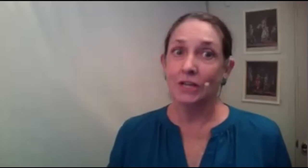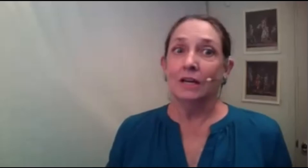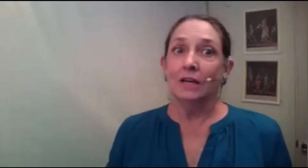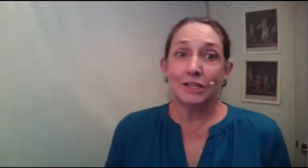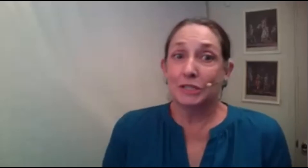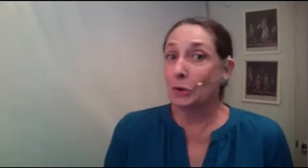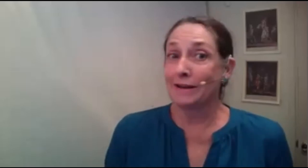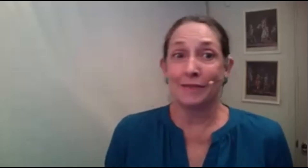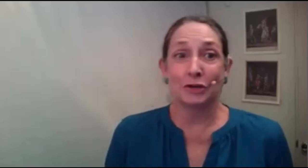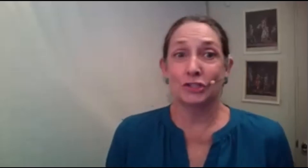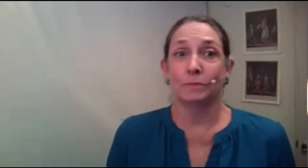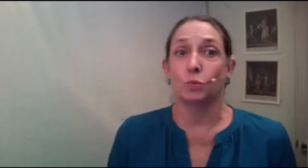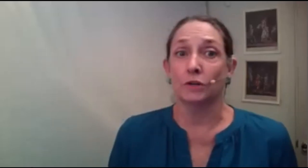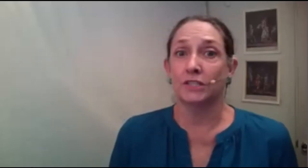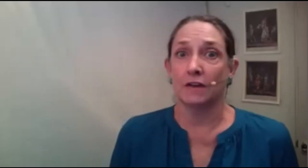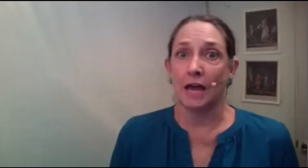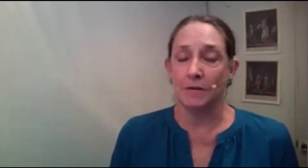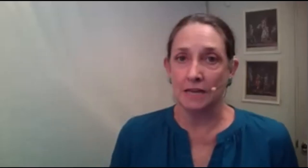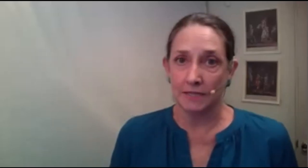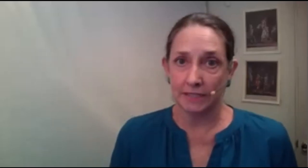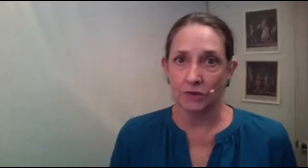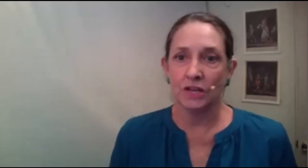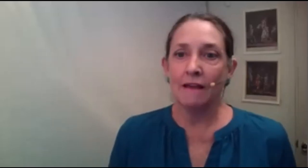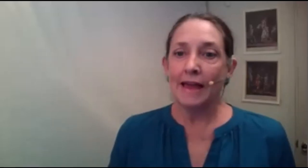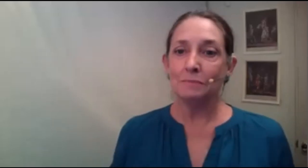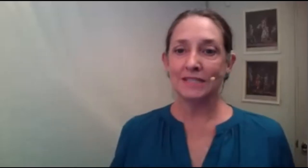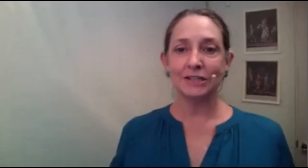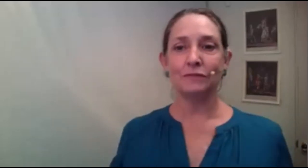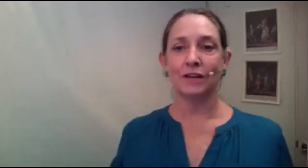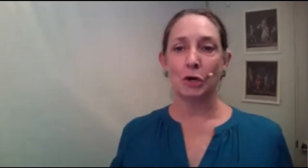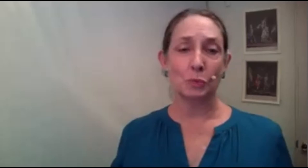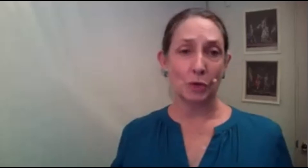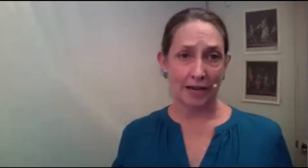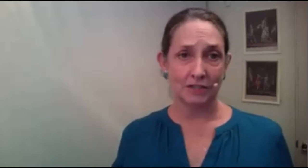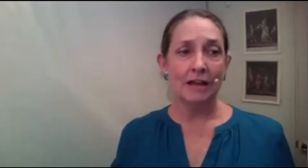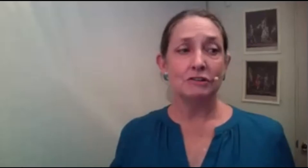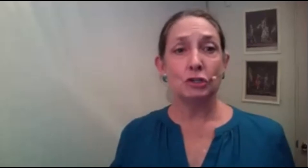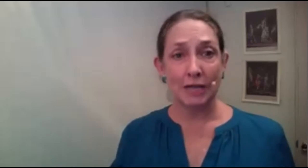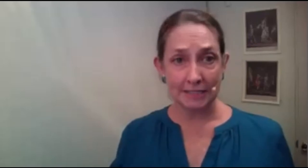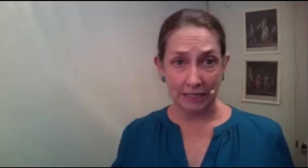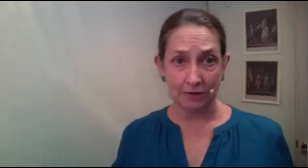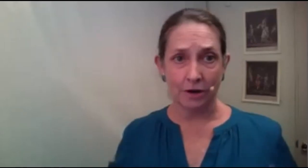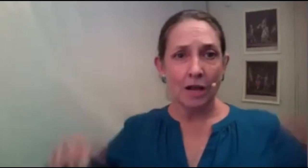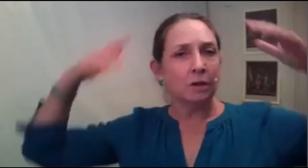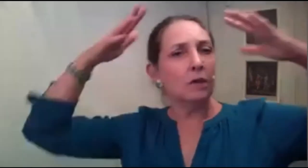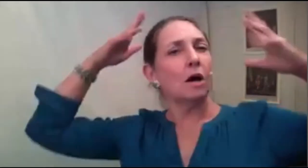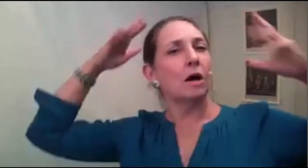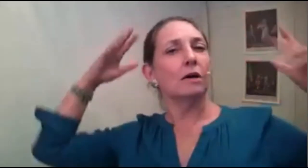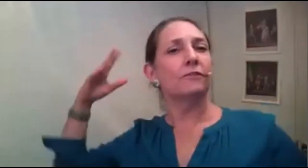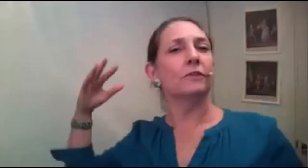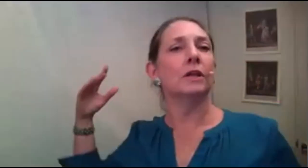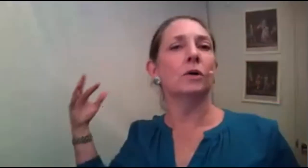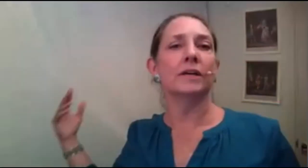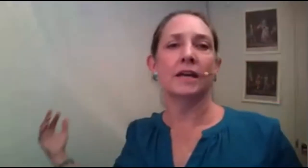house. Tell us what's going on. There is so much weird stuff happening in this house." And Ms. Sylvia arrived 2 days later,